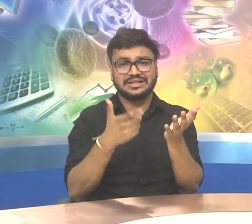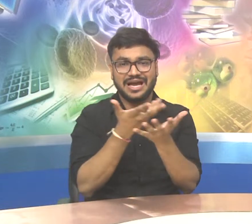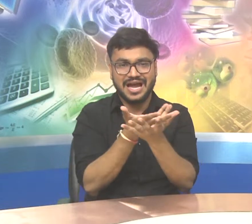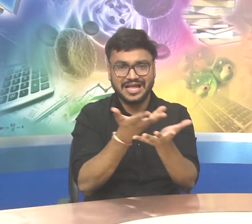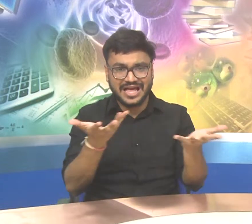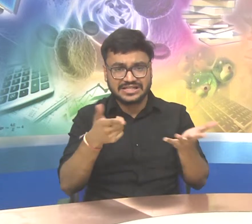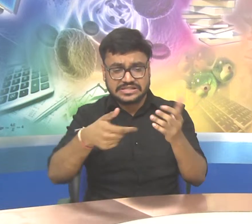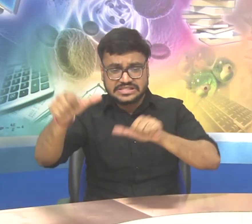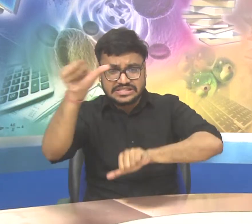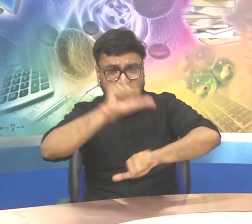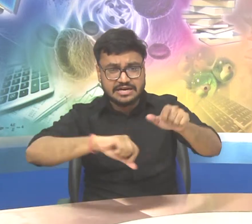Hypothesis.